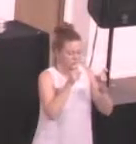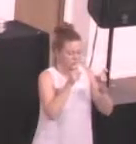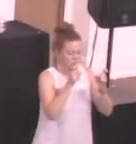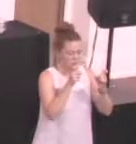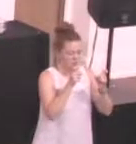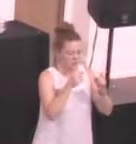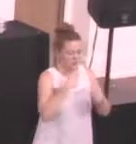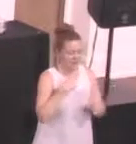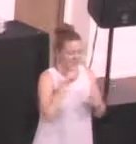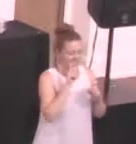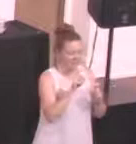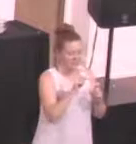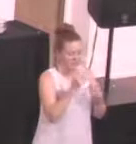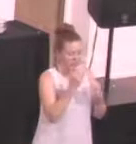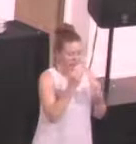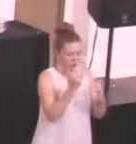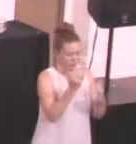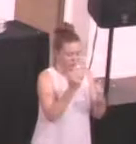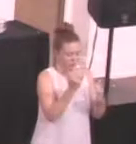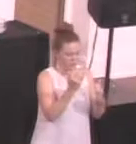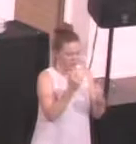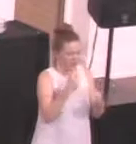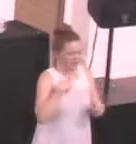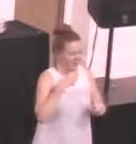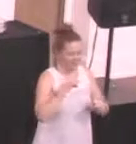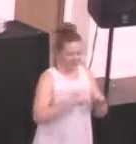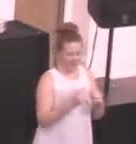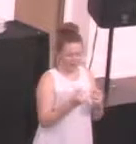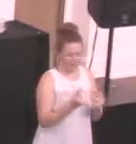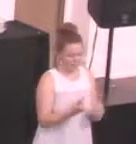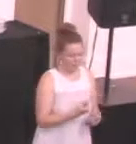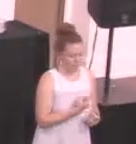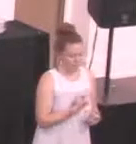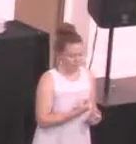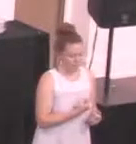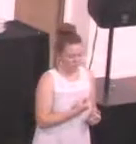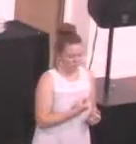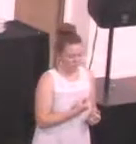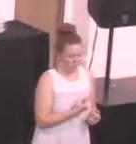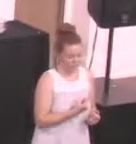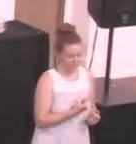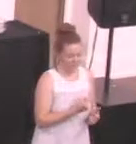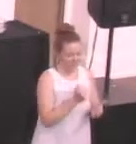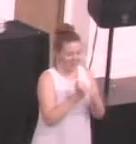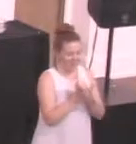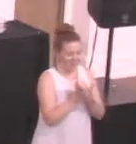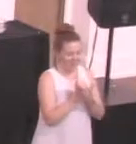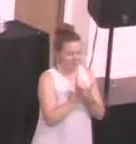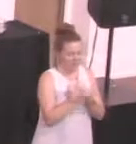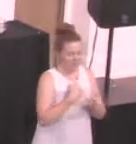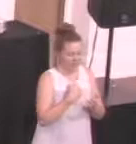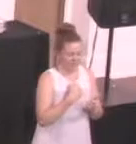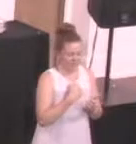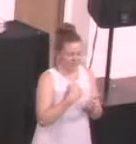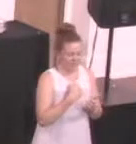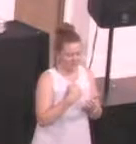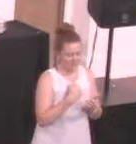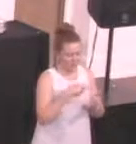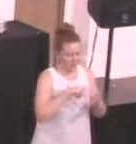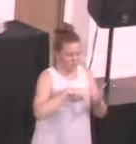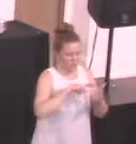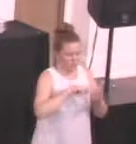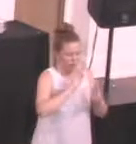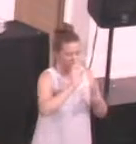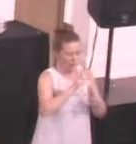I need you. I can't do it by myself. Help me to read your